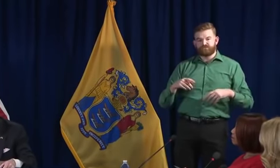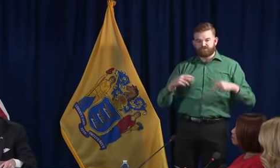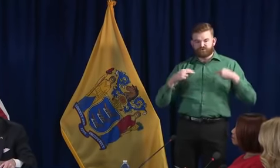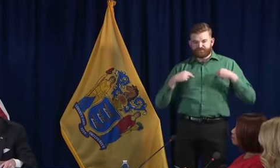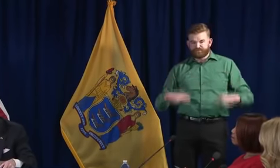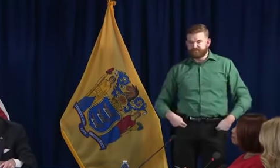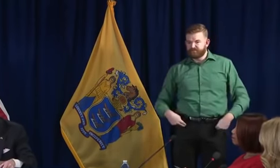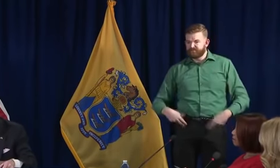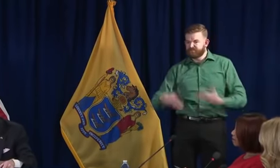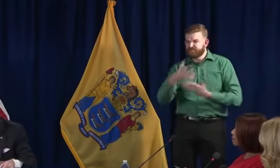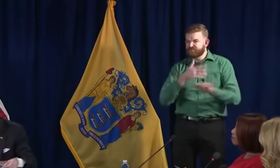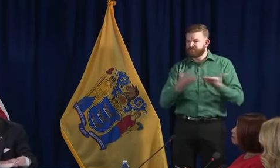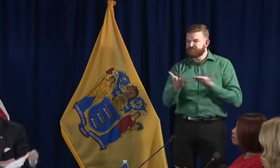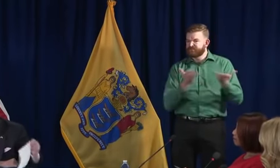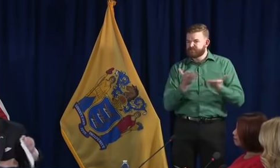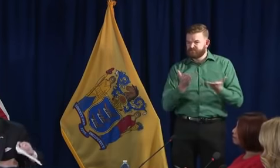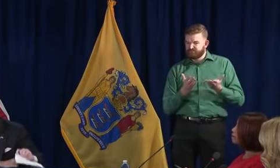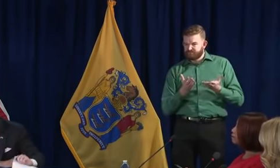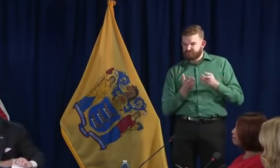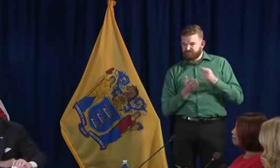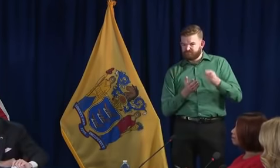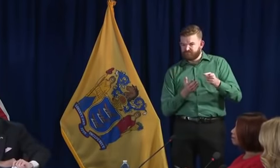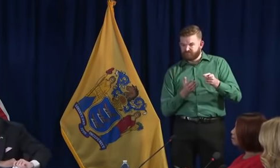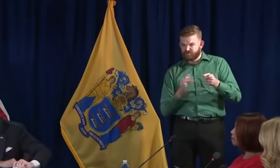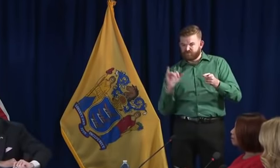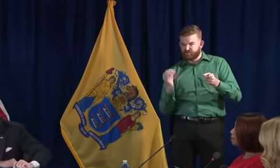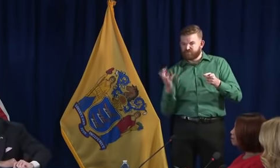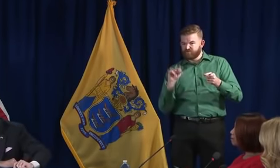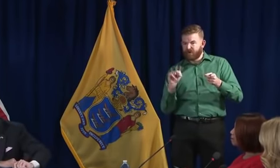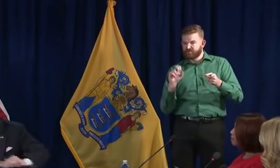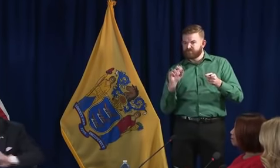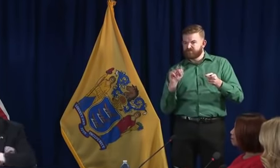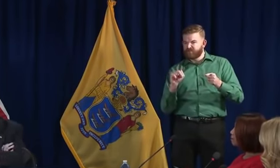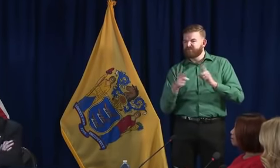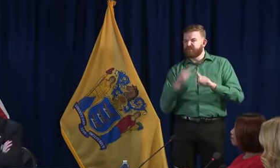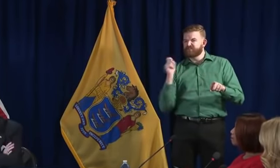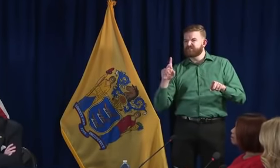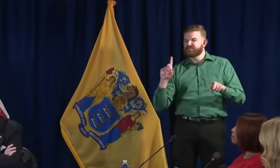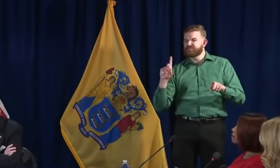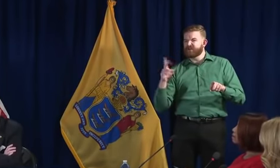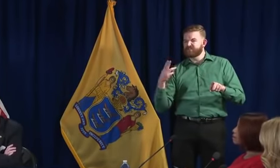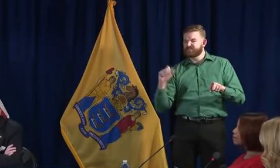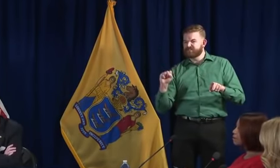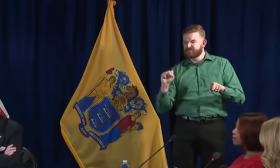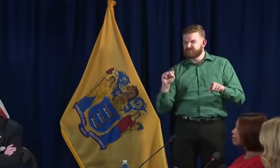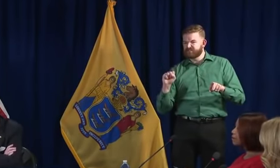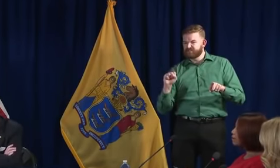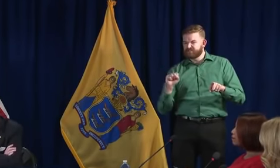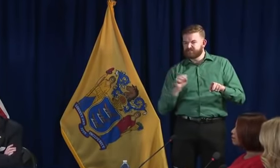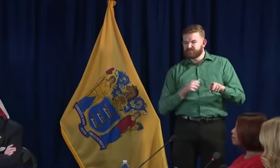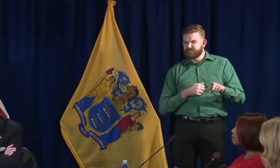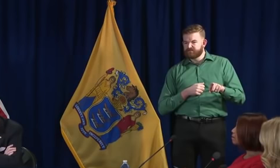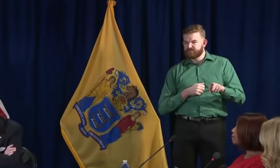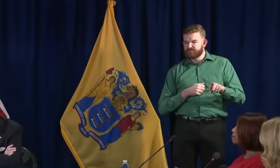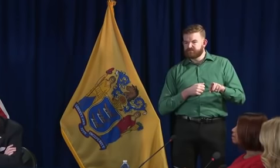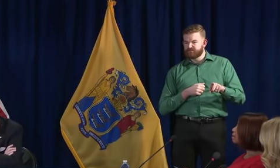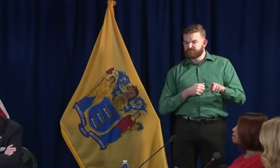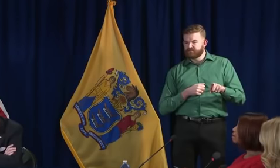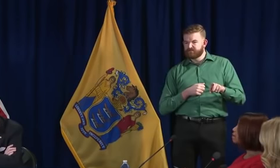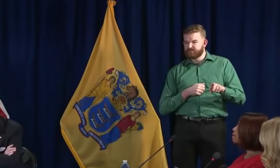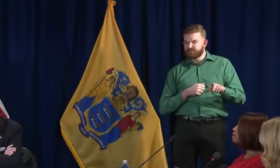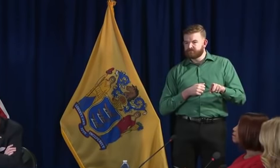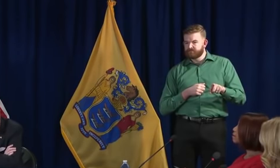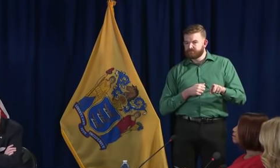Commissioner Johnson to speak to this in greater detail in a minute. There are many communities across our state who rely upon